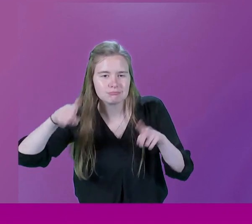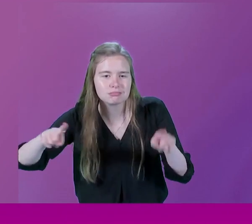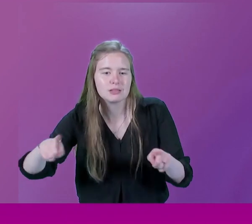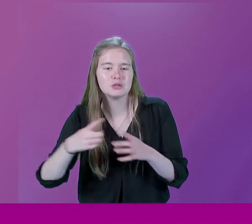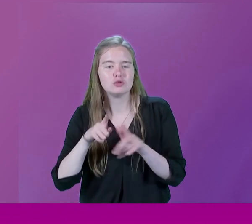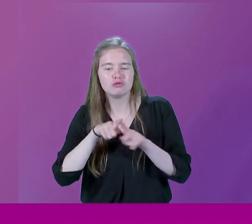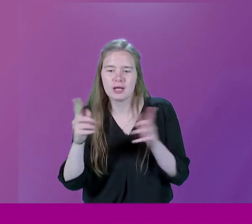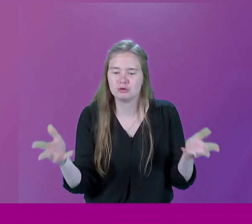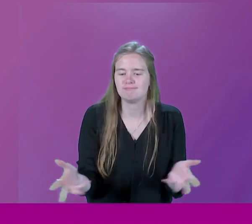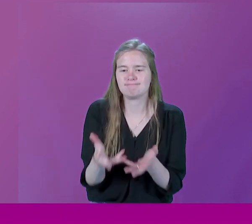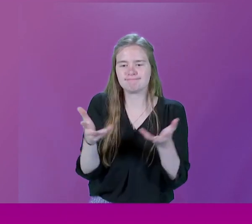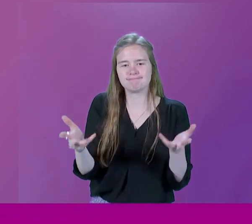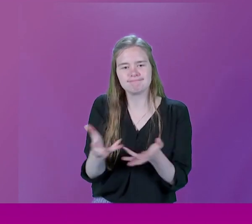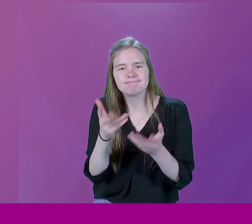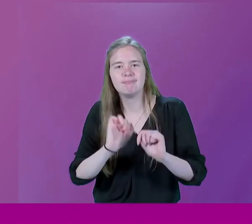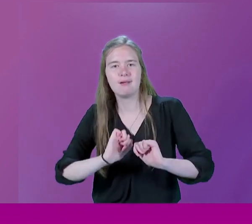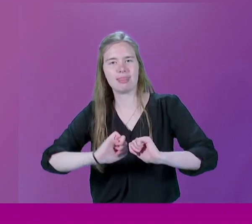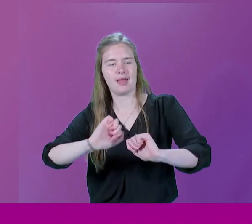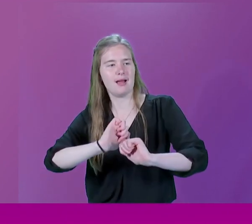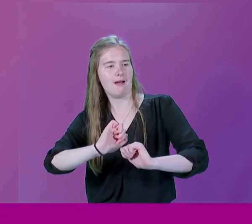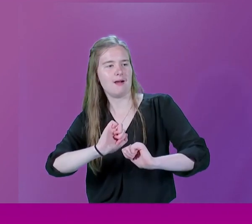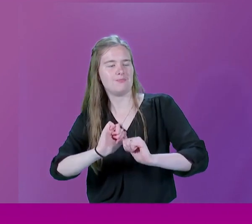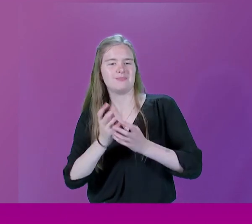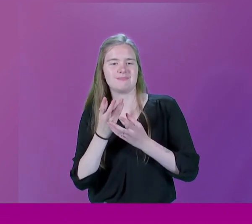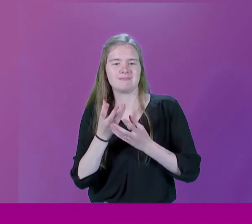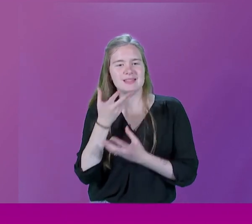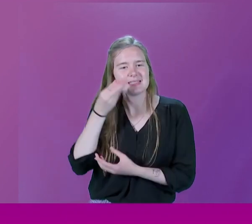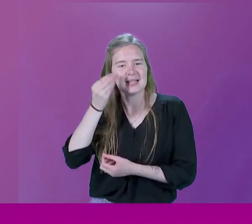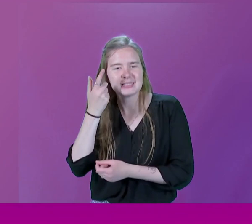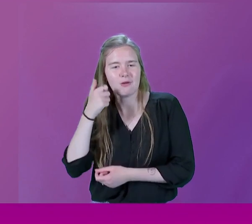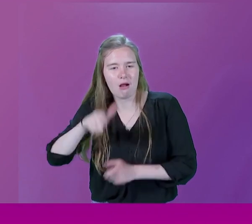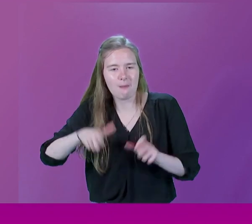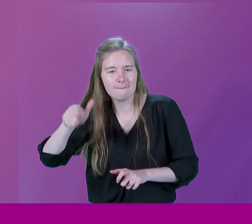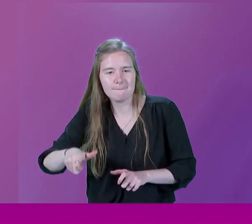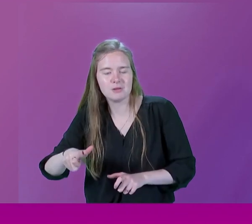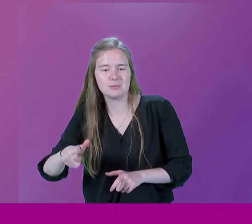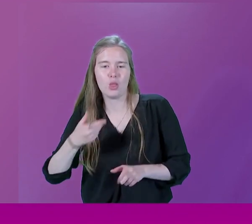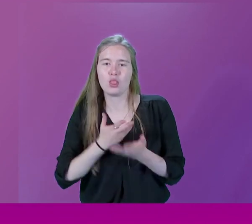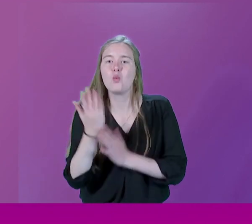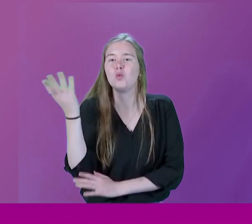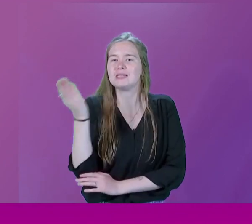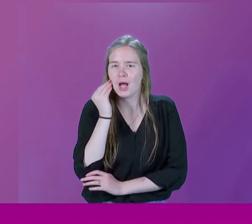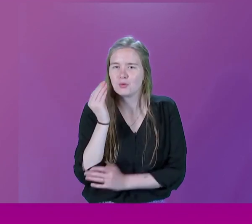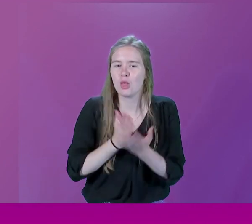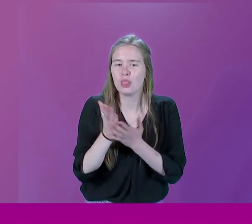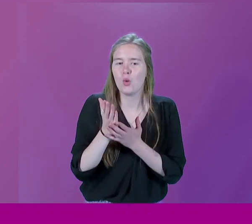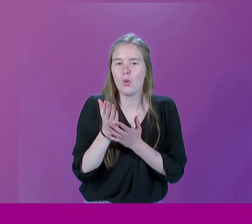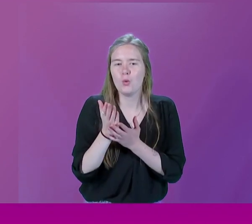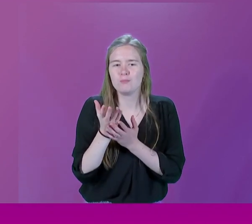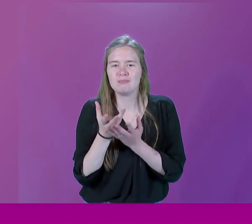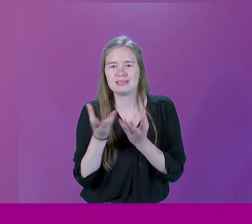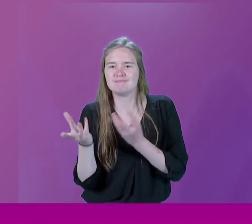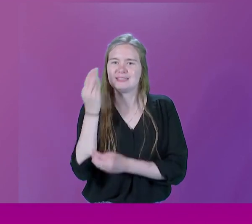you're nurturing that sort of the senses for a young person through sound and through that sound